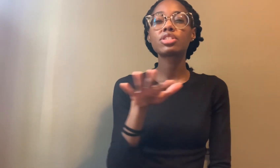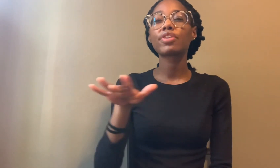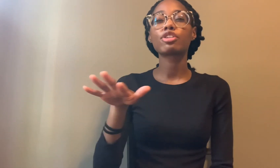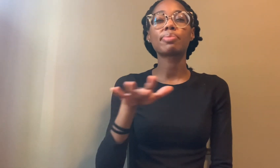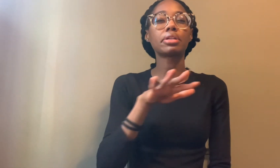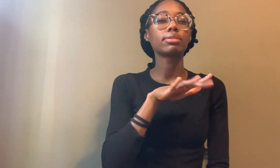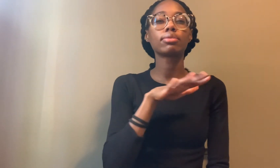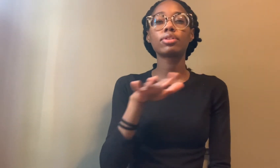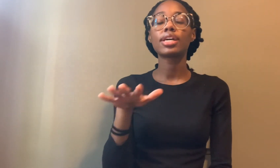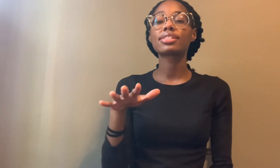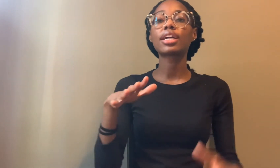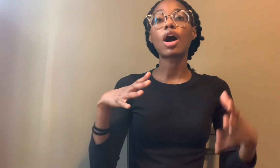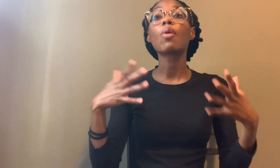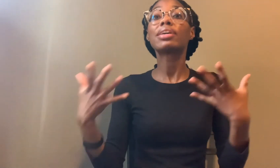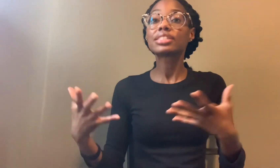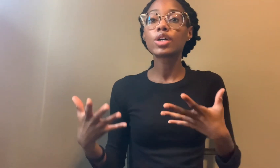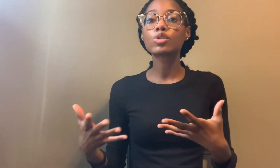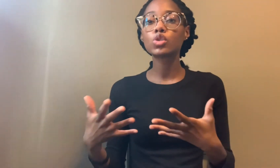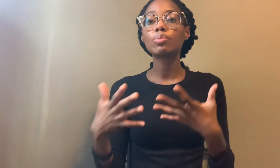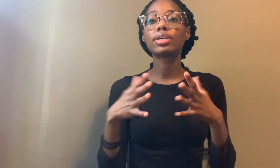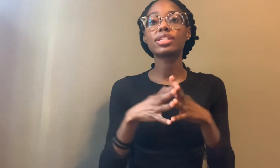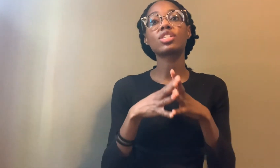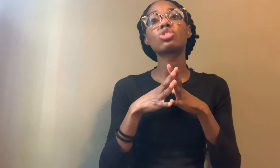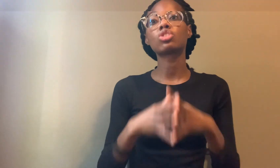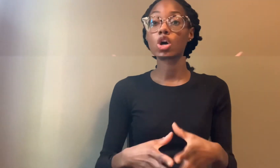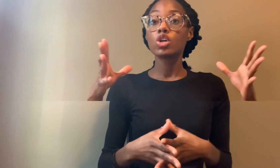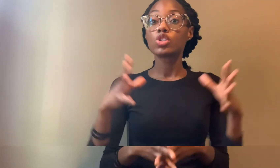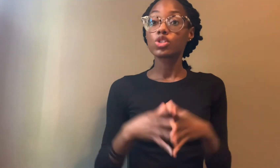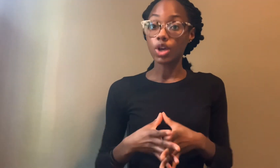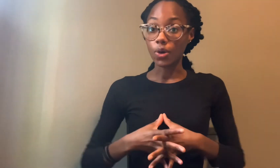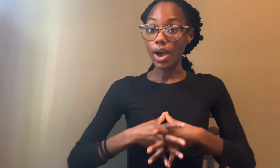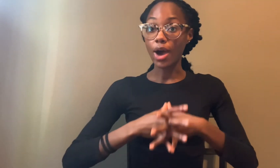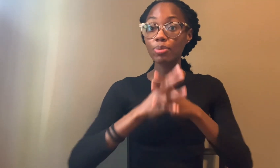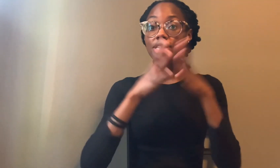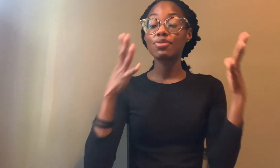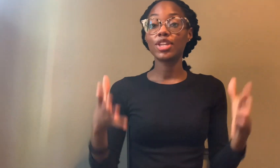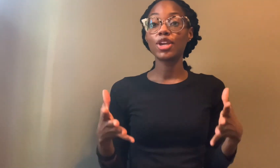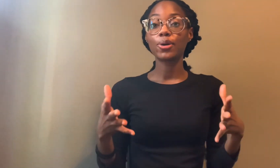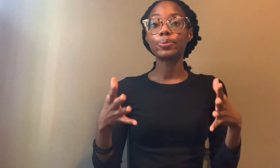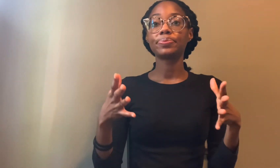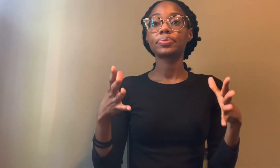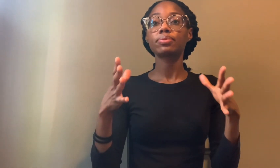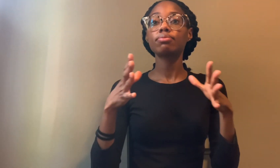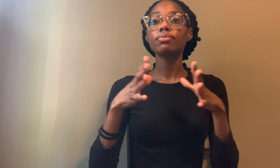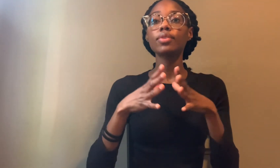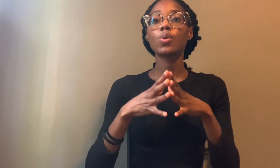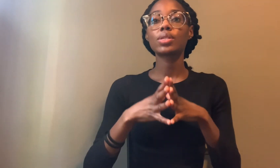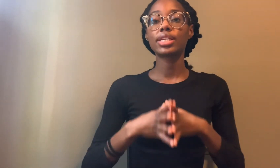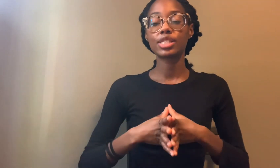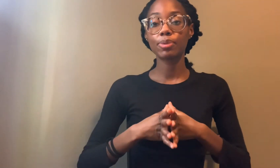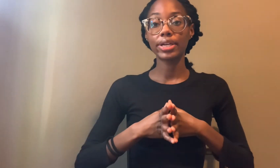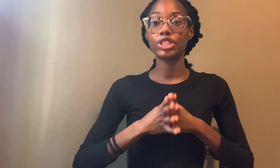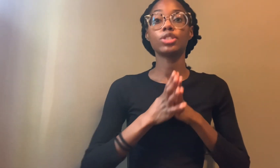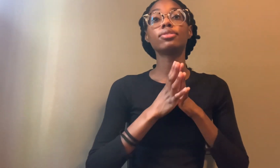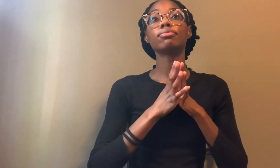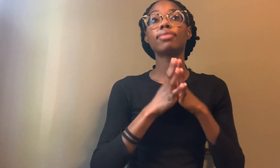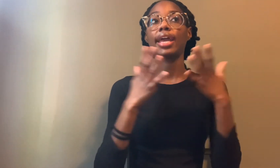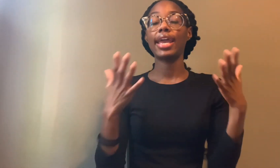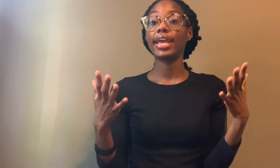finger spell it. That's not always the go-to, but it's a start. So I hope this video was inspirational and